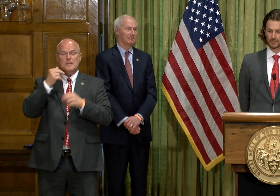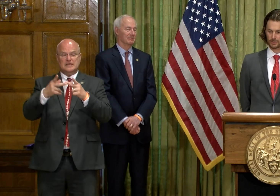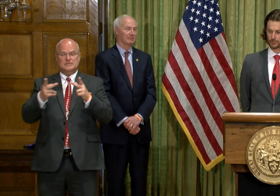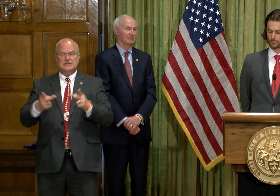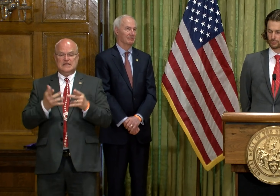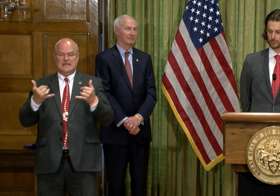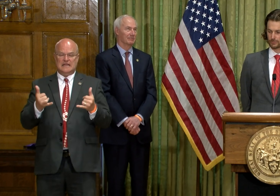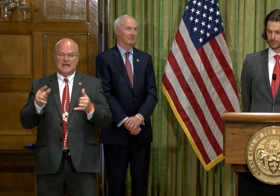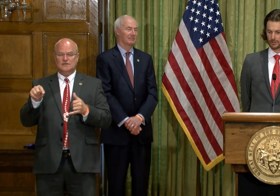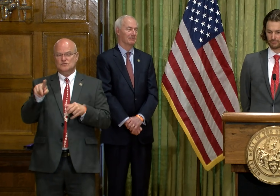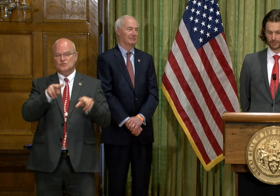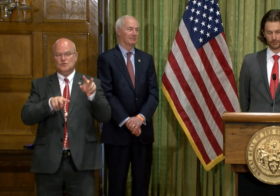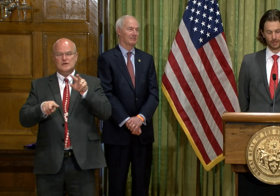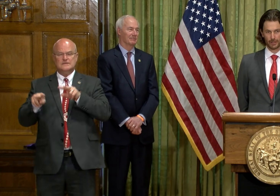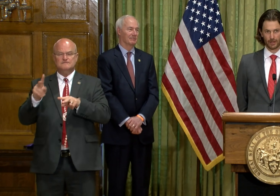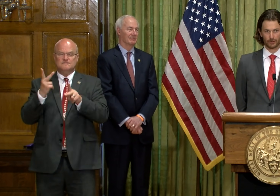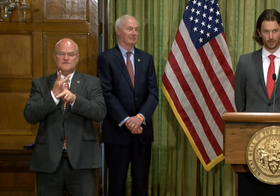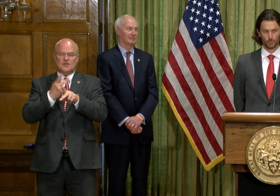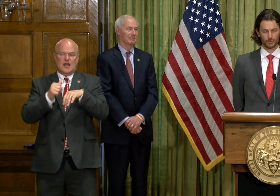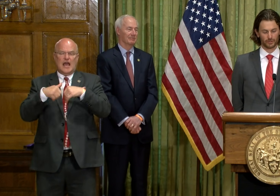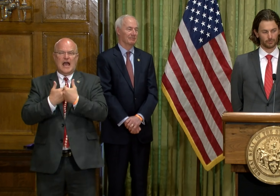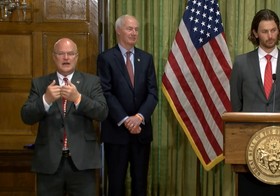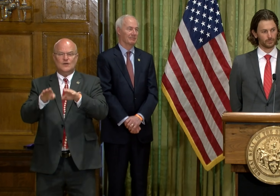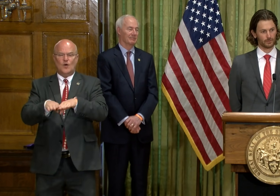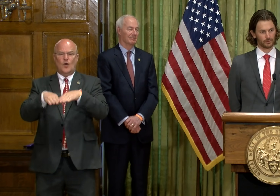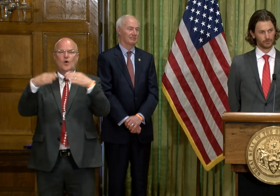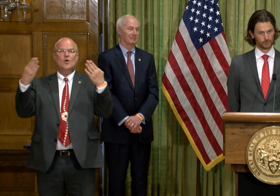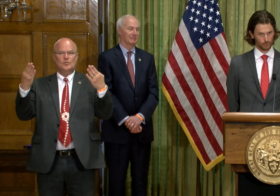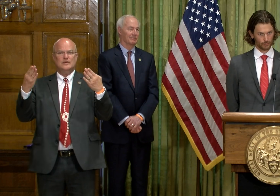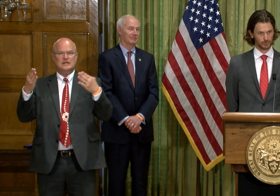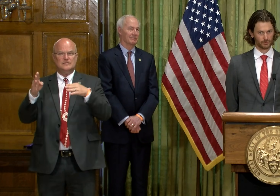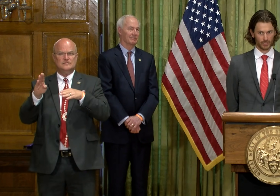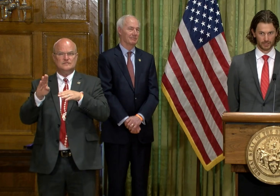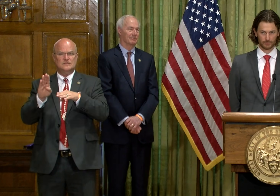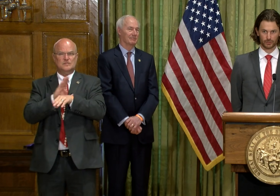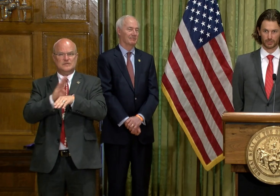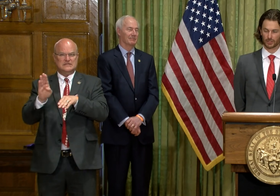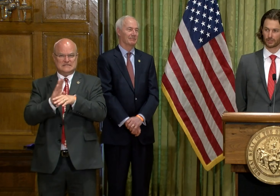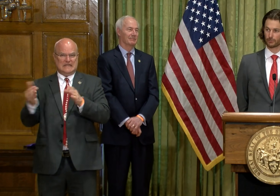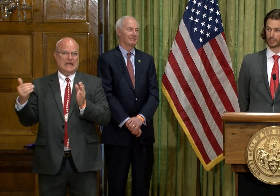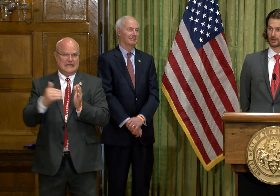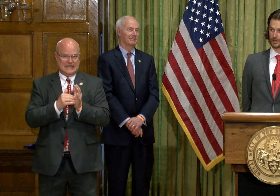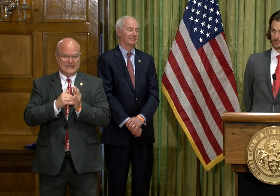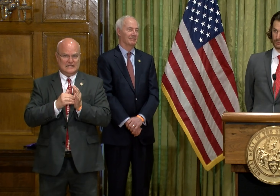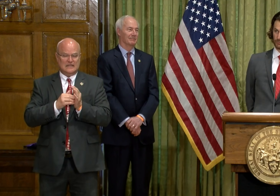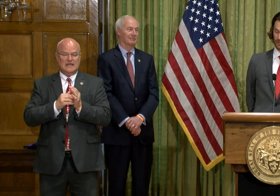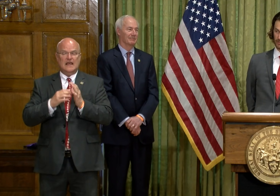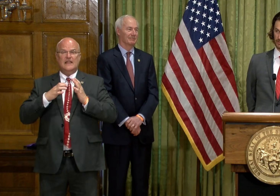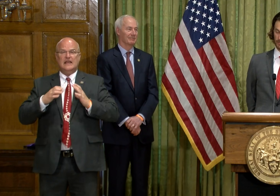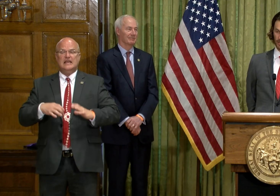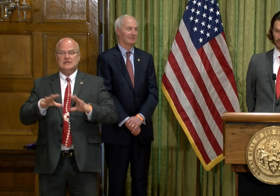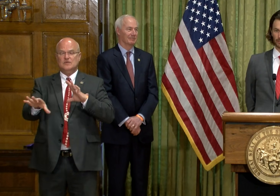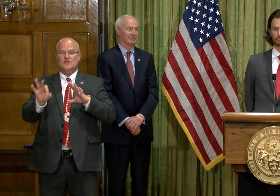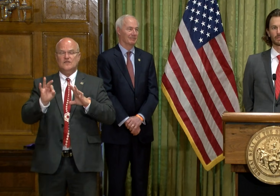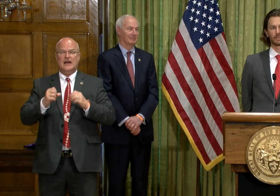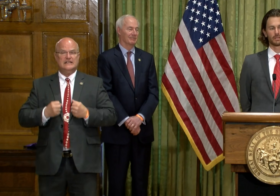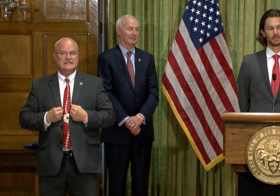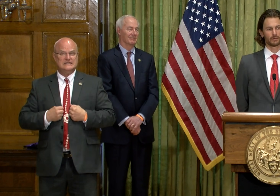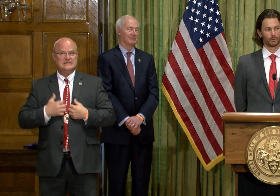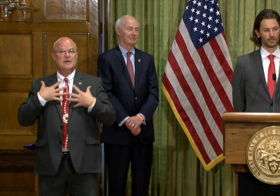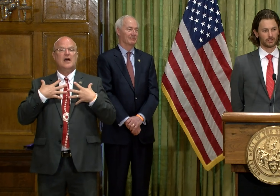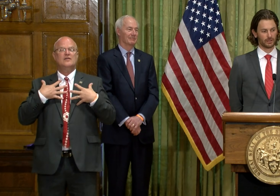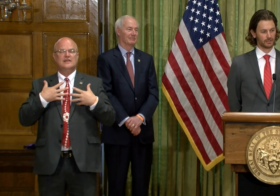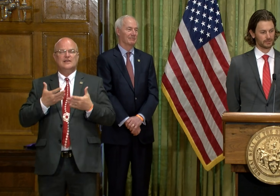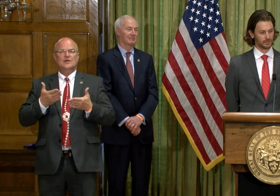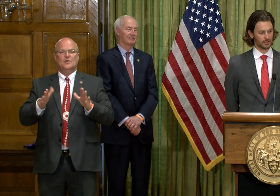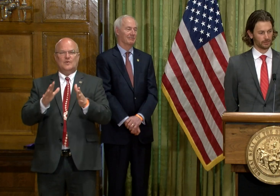positioned to figure out how to open their doors for customers again in a way that customers will find inspiring,